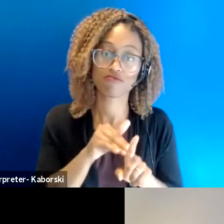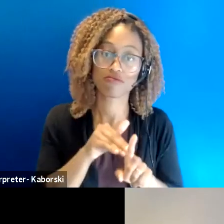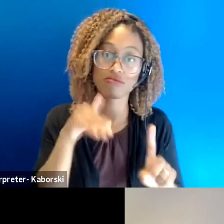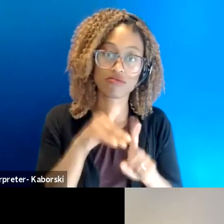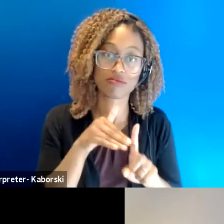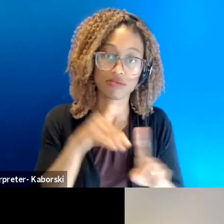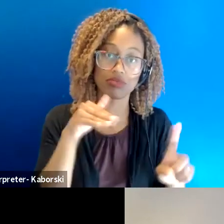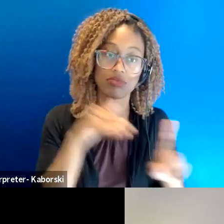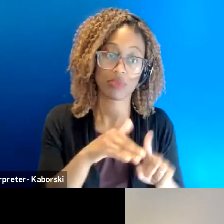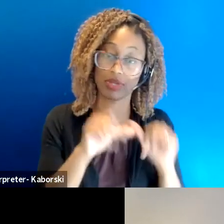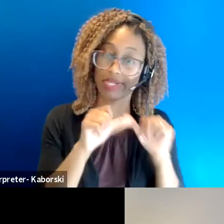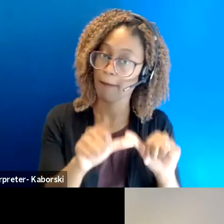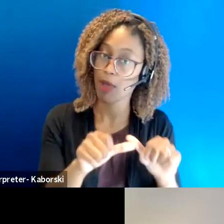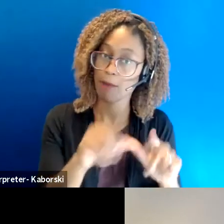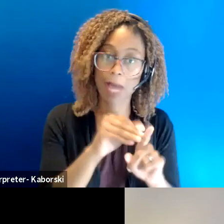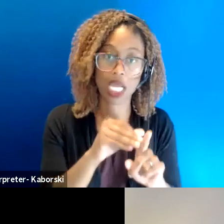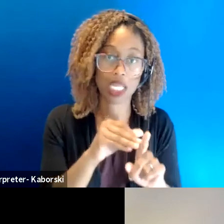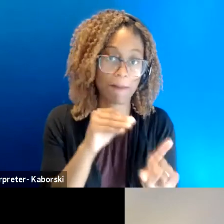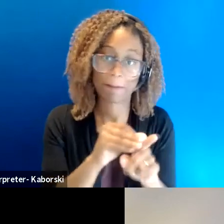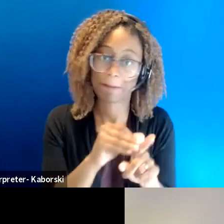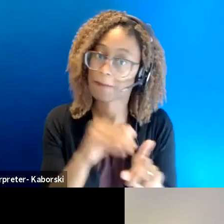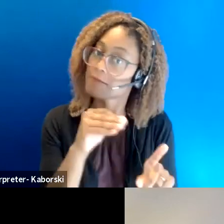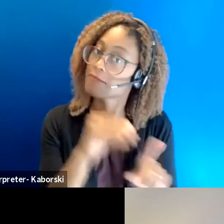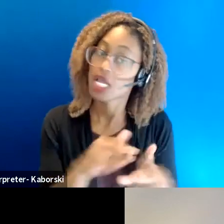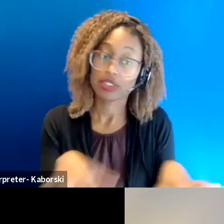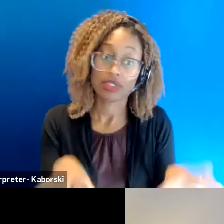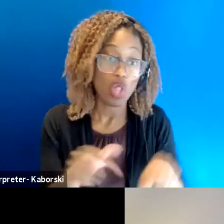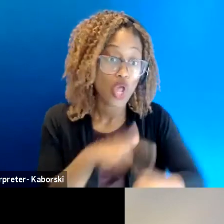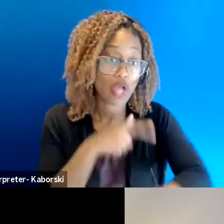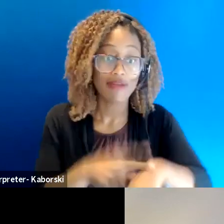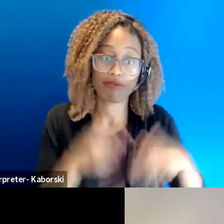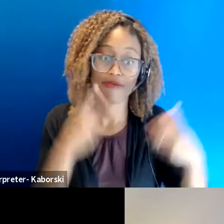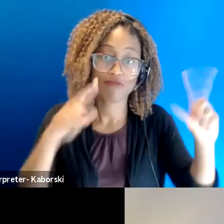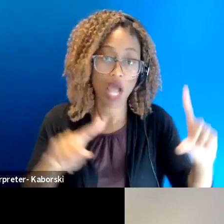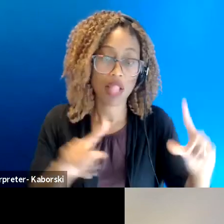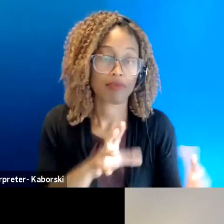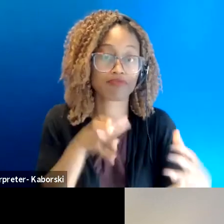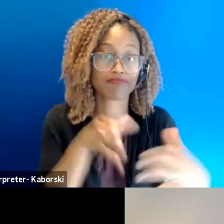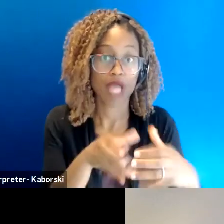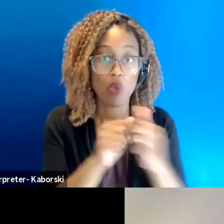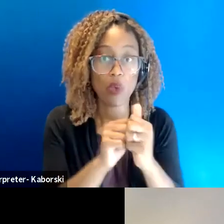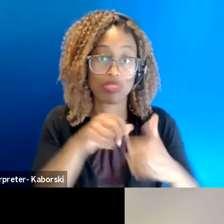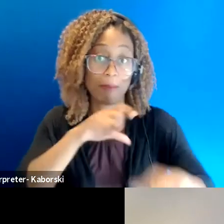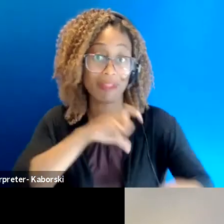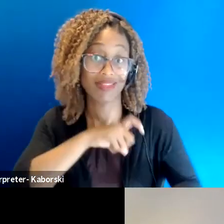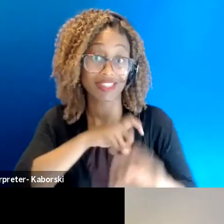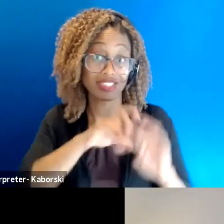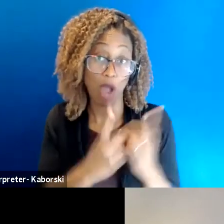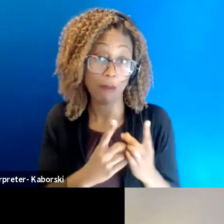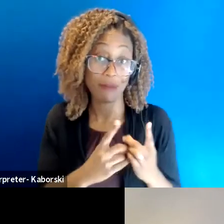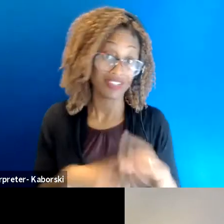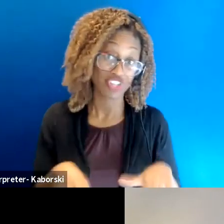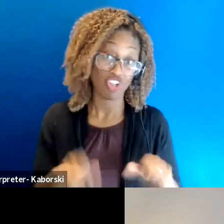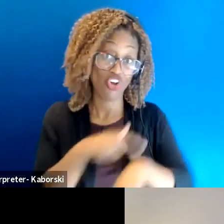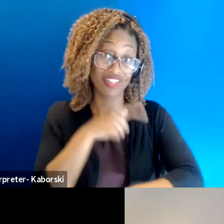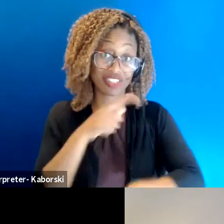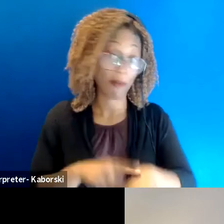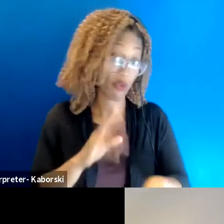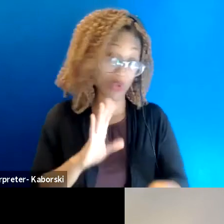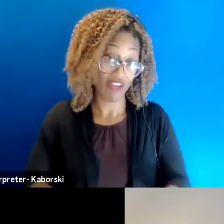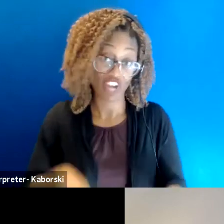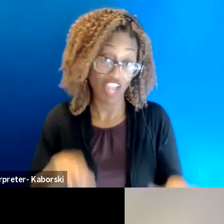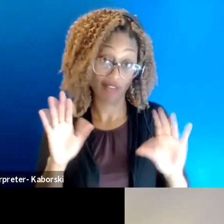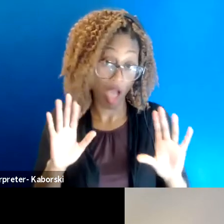them. It took a long time for us to meet with different police departments, but we never gave